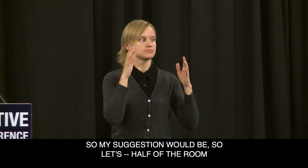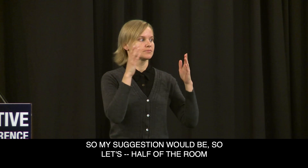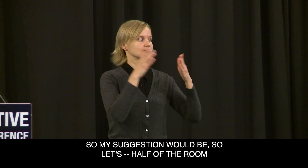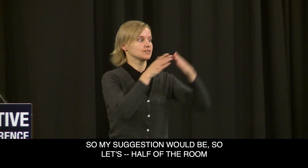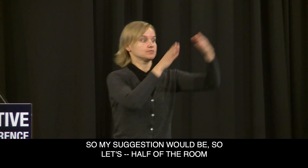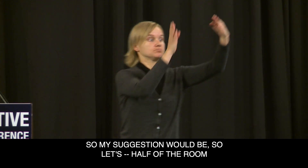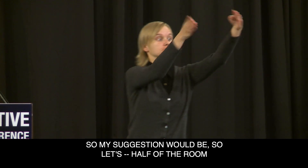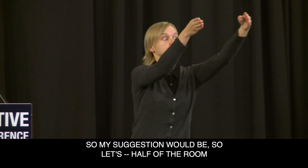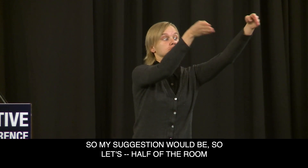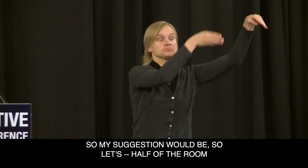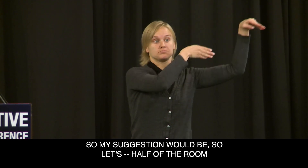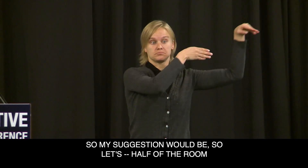my suggestion would be, so let's